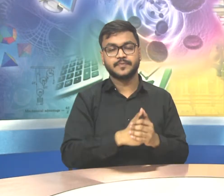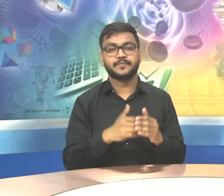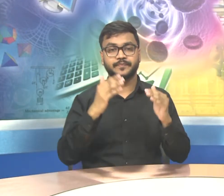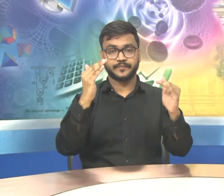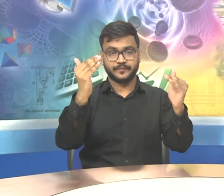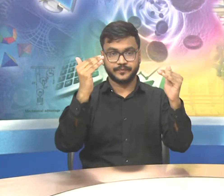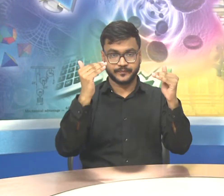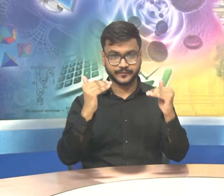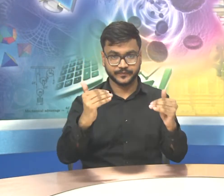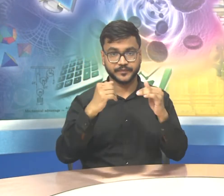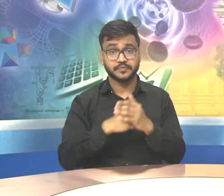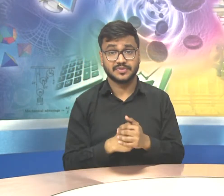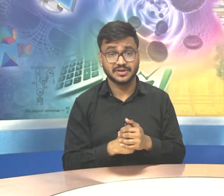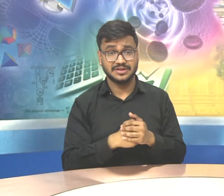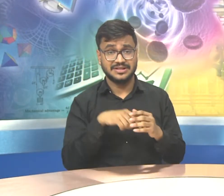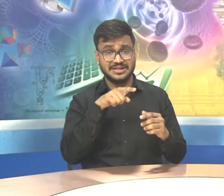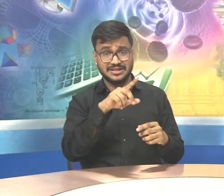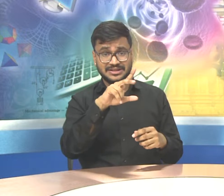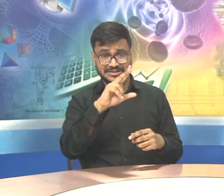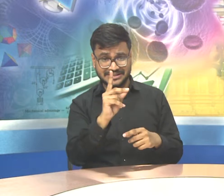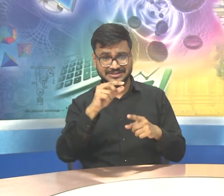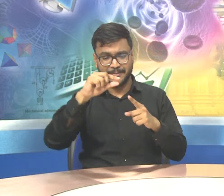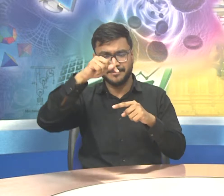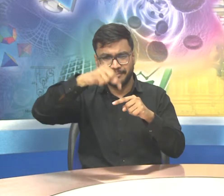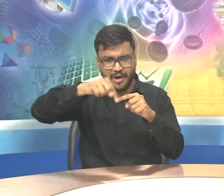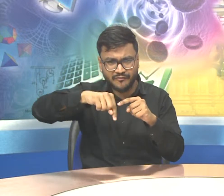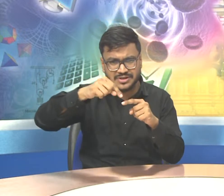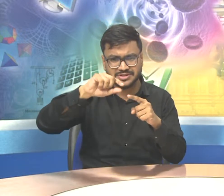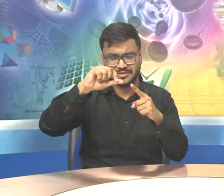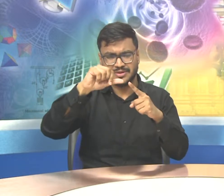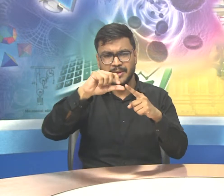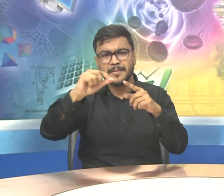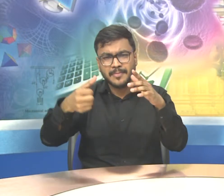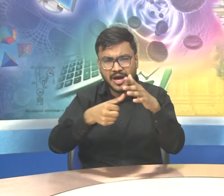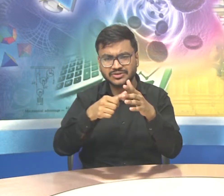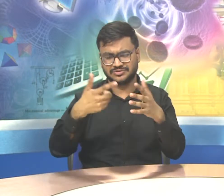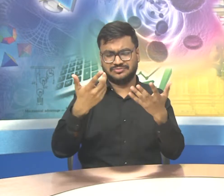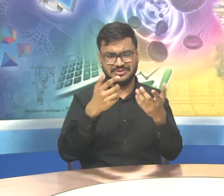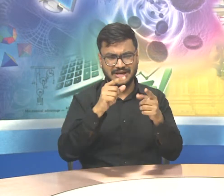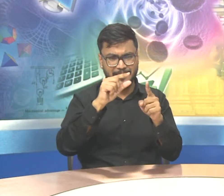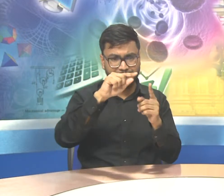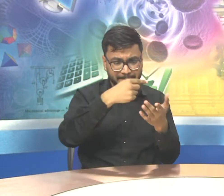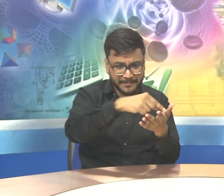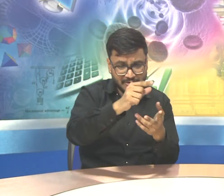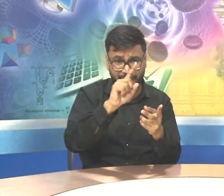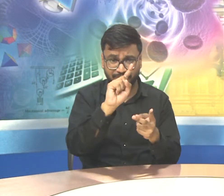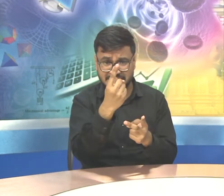First preference votes of all the candidates are sorted out and counted.